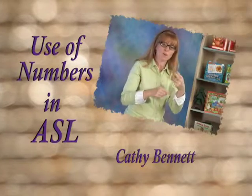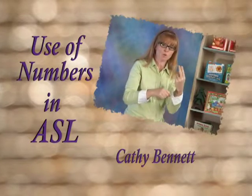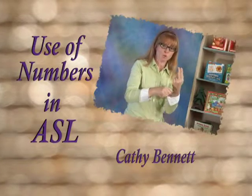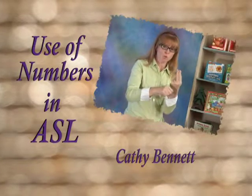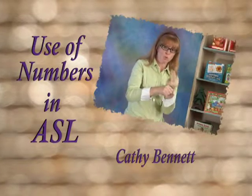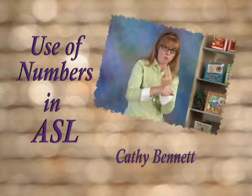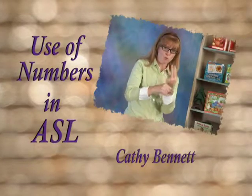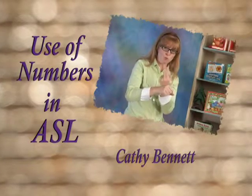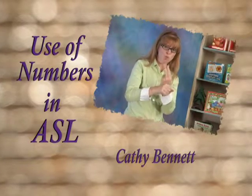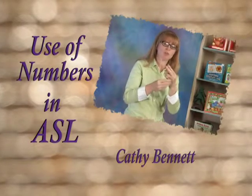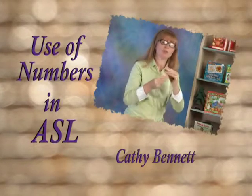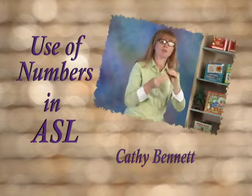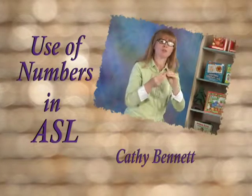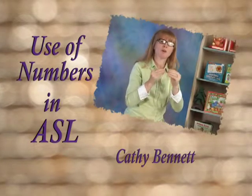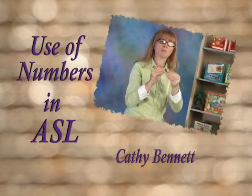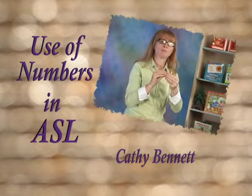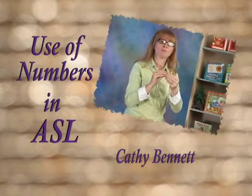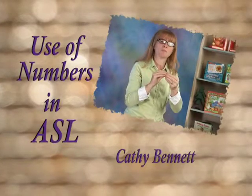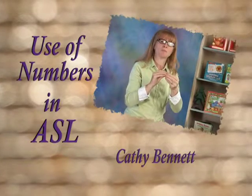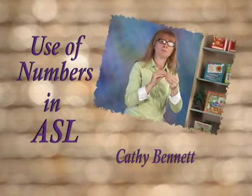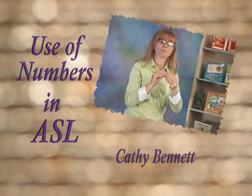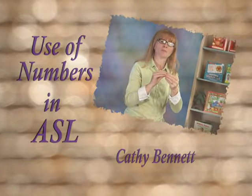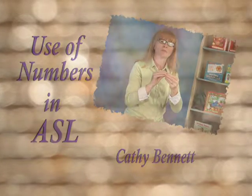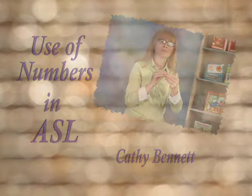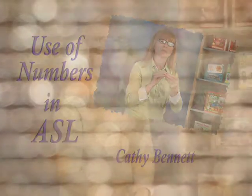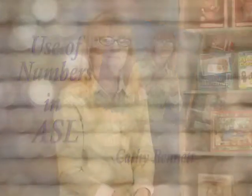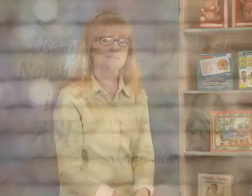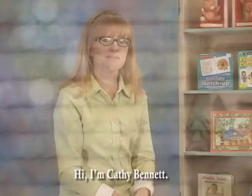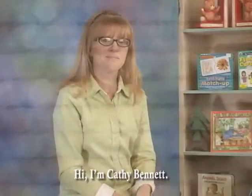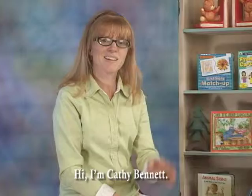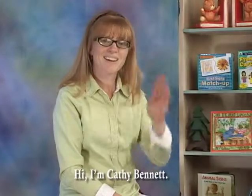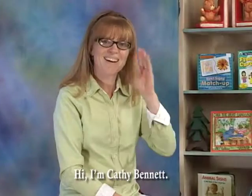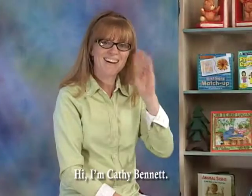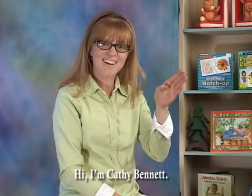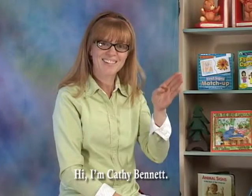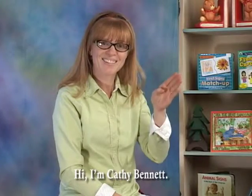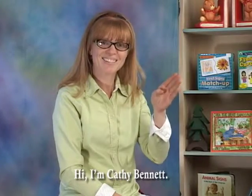Use of numbers in ASL. Kathy Bennett.